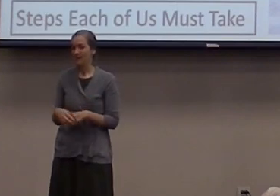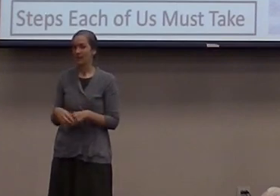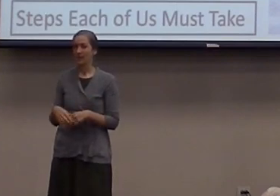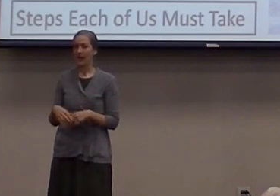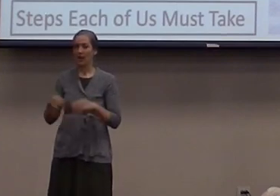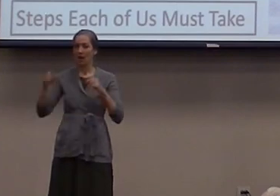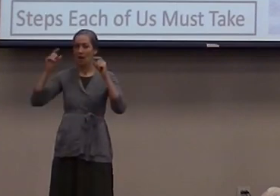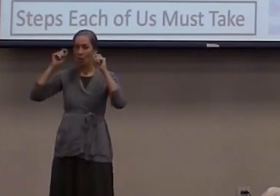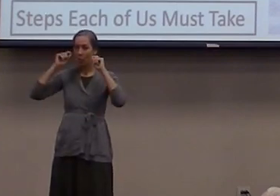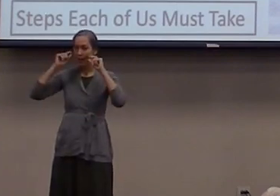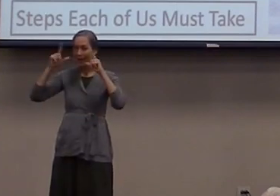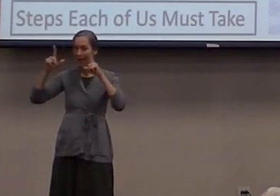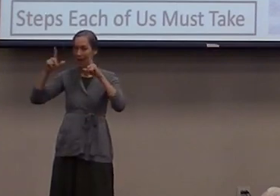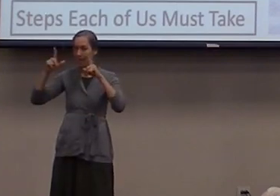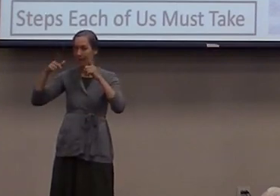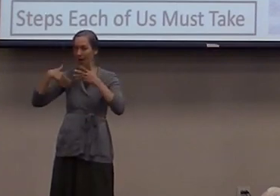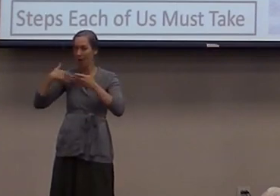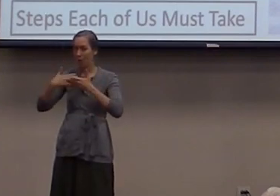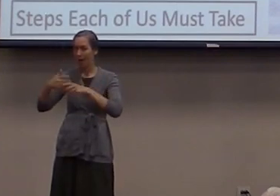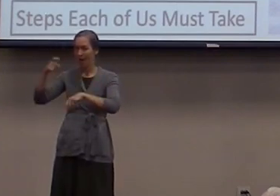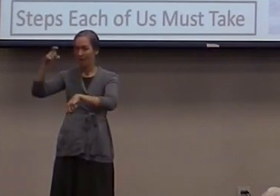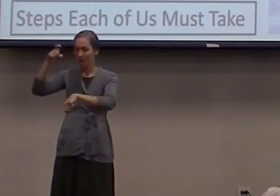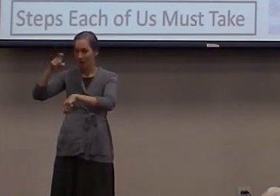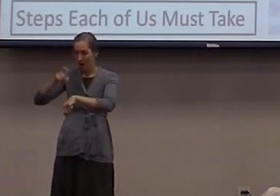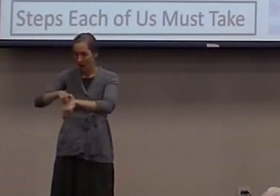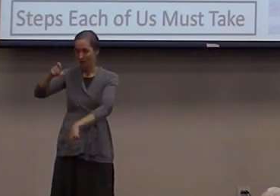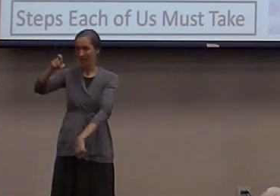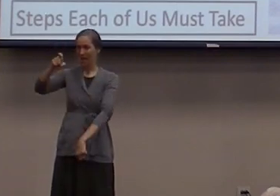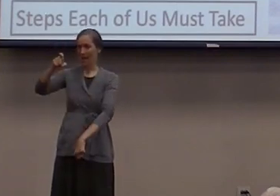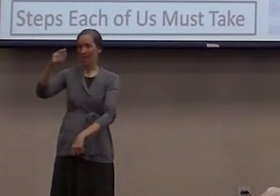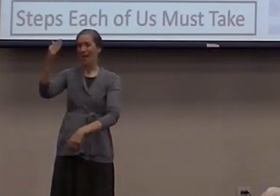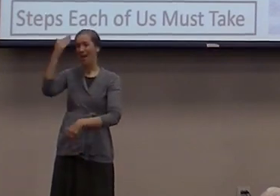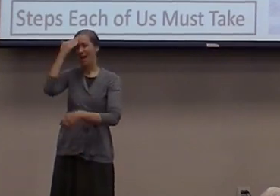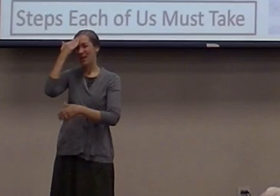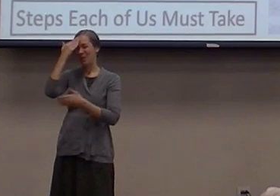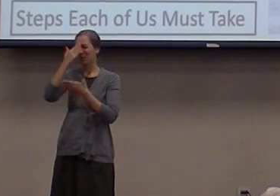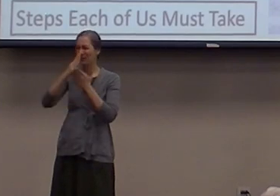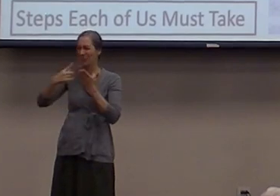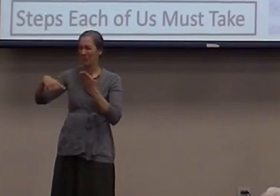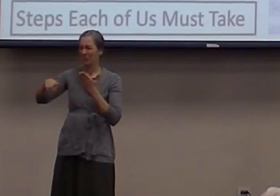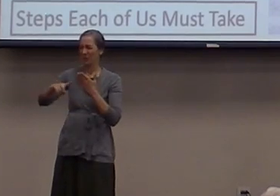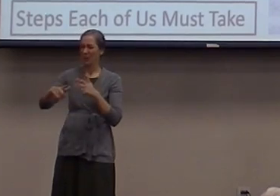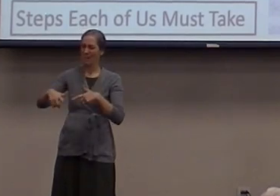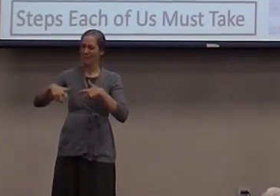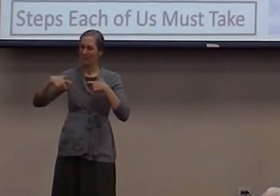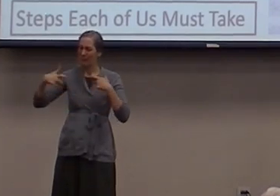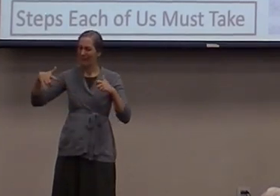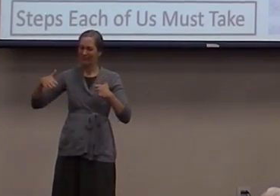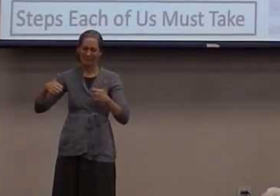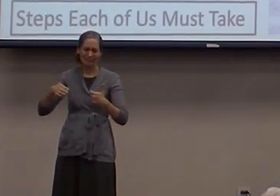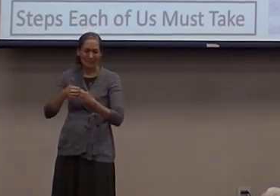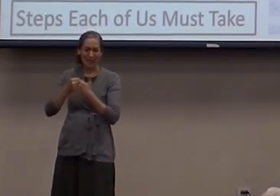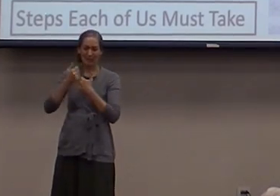know for some of you that's a huge challenge. I think for 3 or 4 days you can probably pull it off.